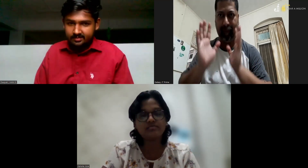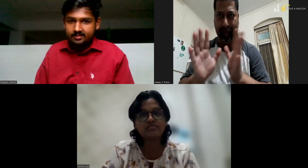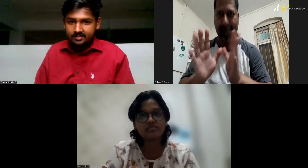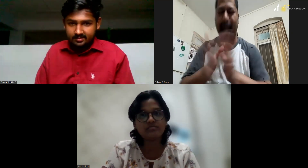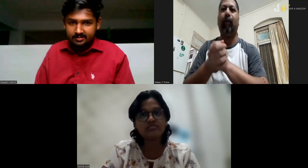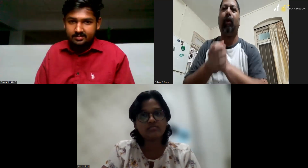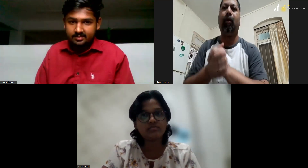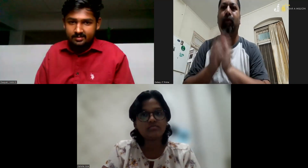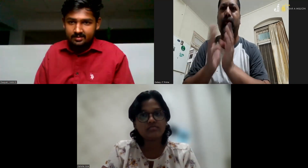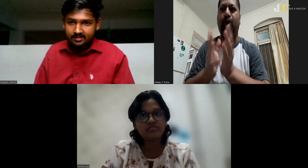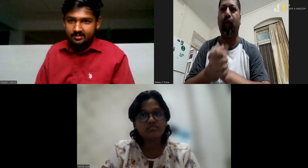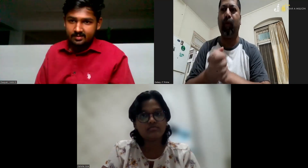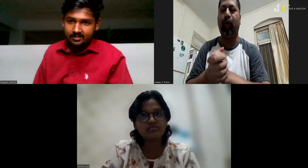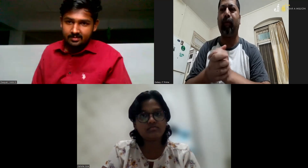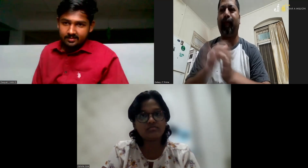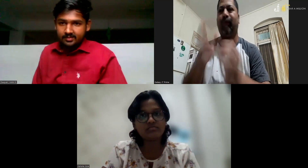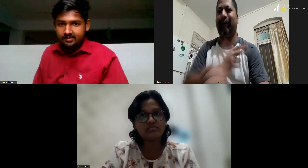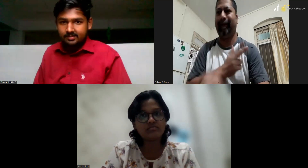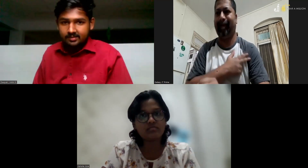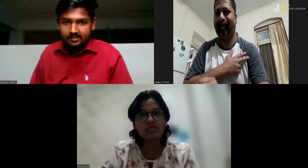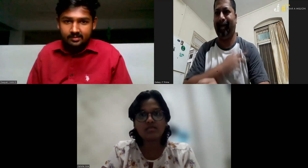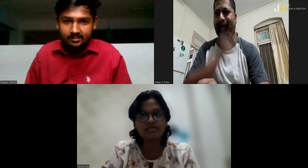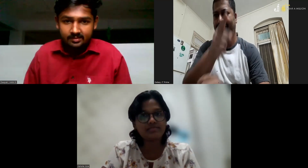and I'm from Pune.